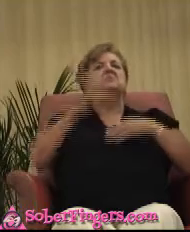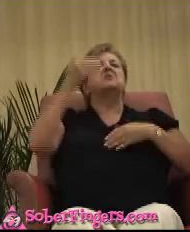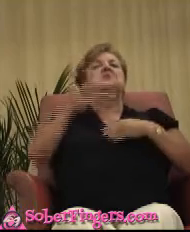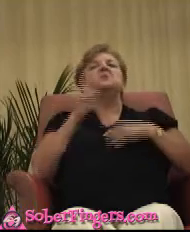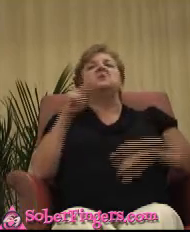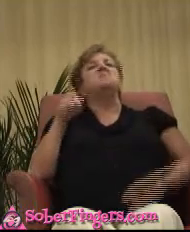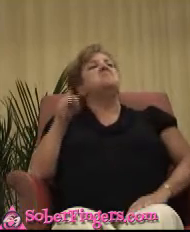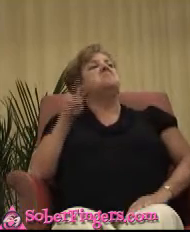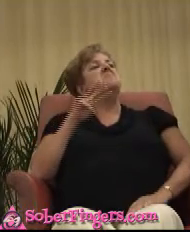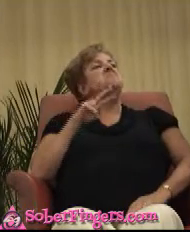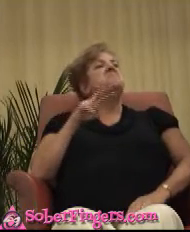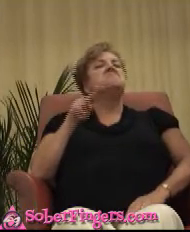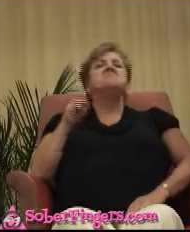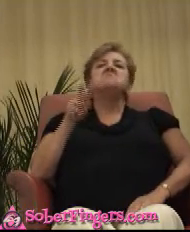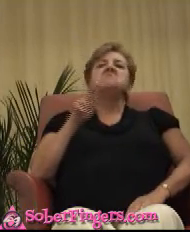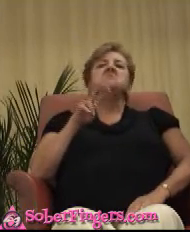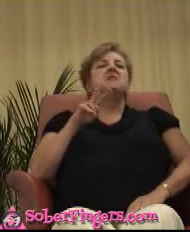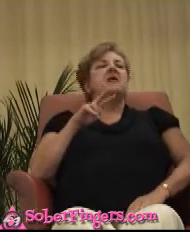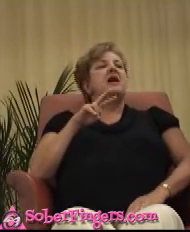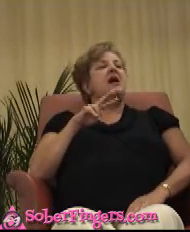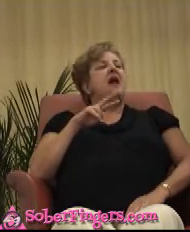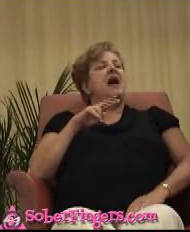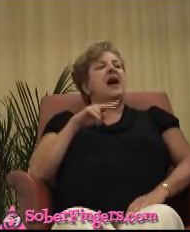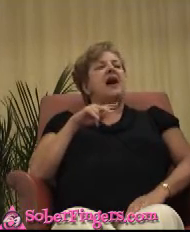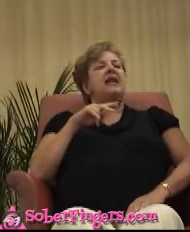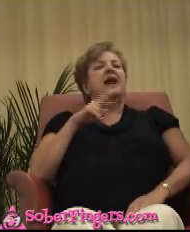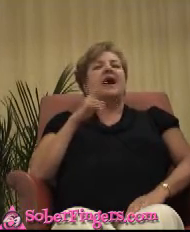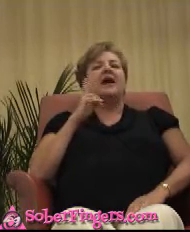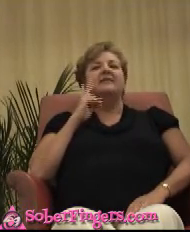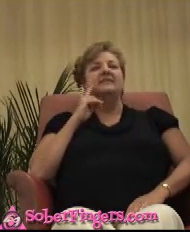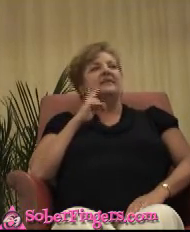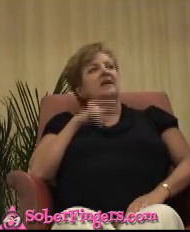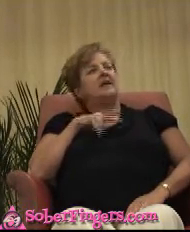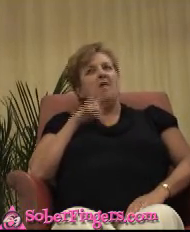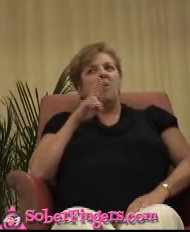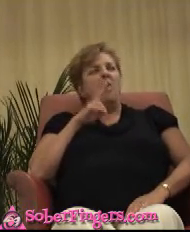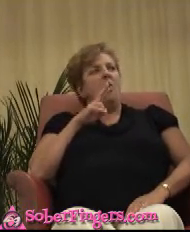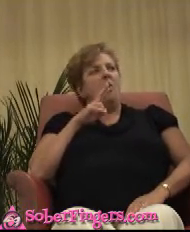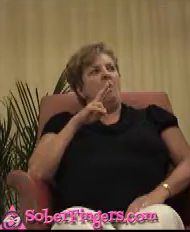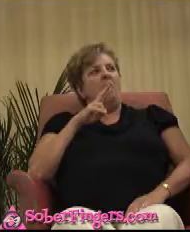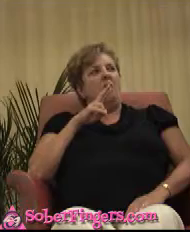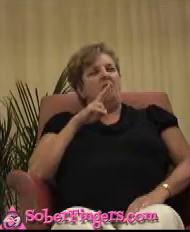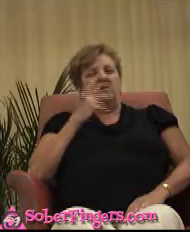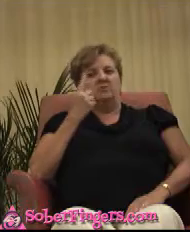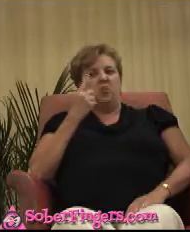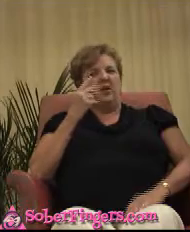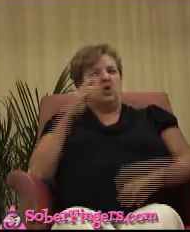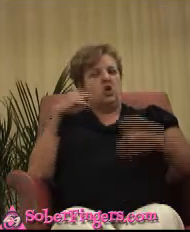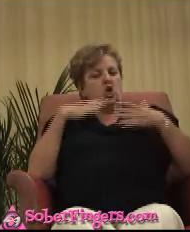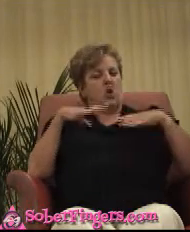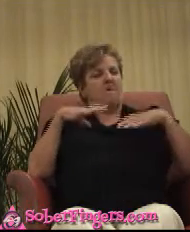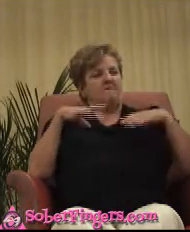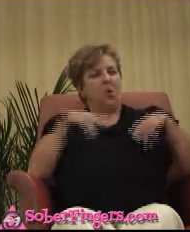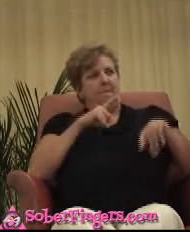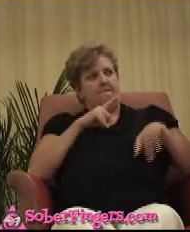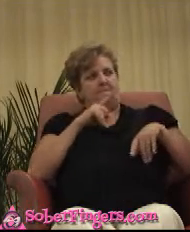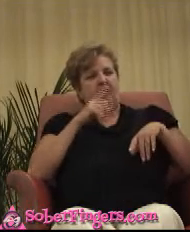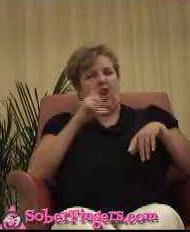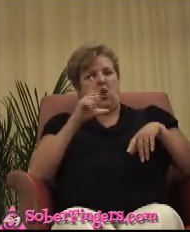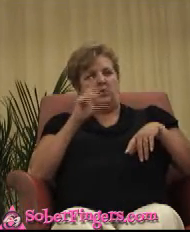hut, and there was a first lieutenant's uniform hanging up there, and I thought, by God, you know, I may have a career. At the rate I'm moving up, General can't be too